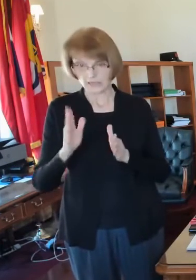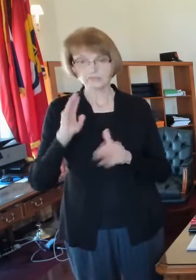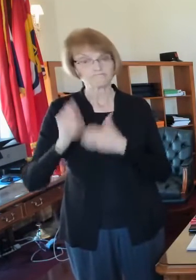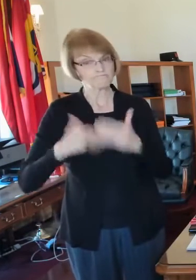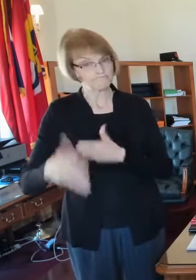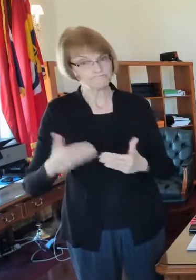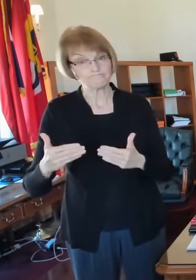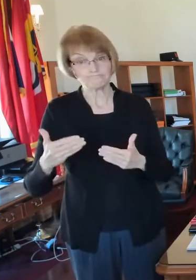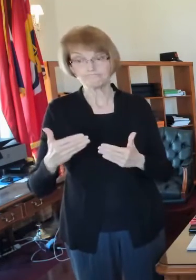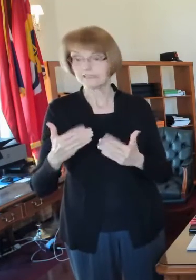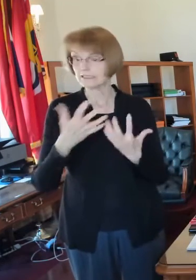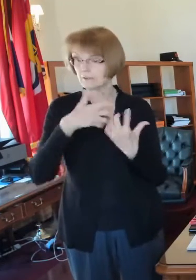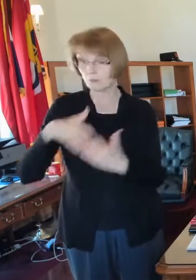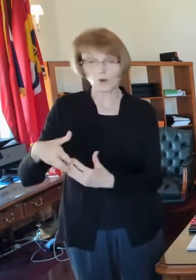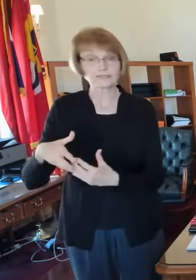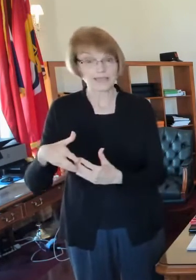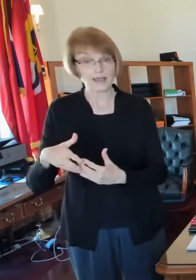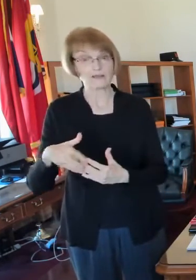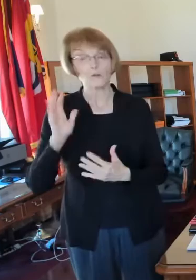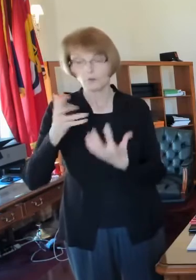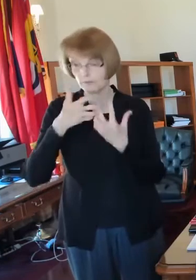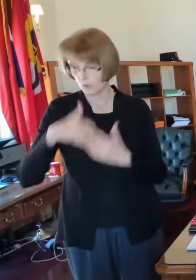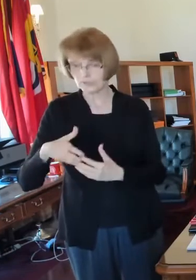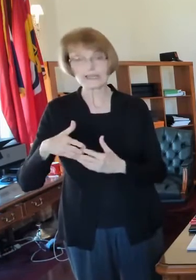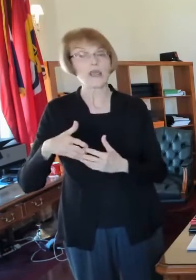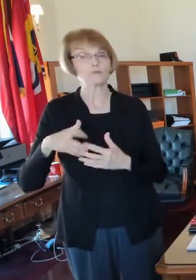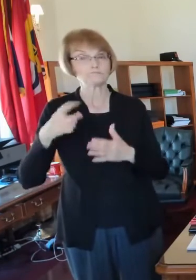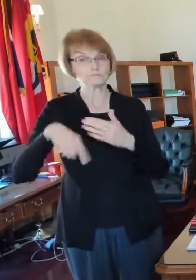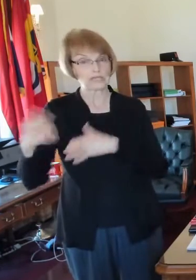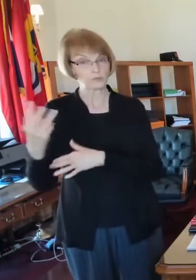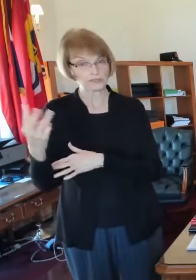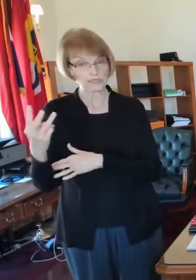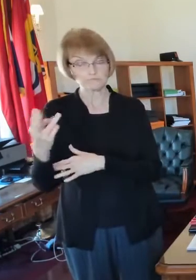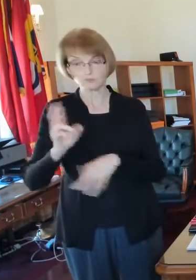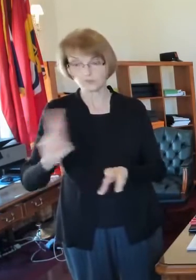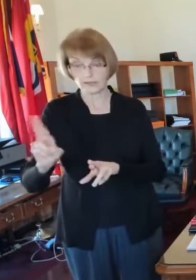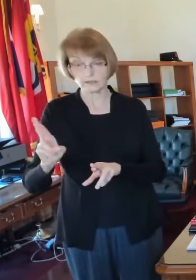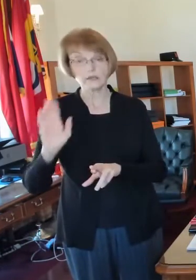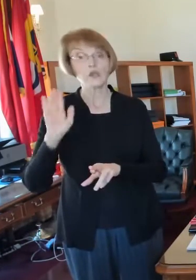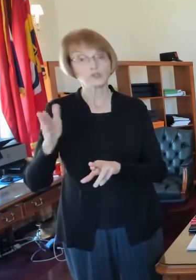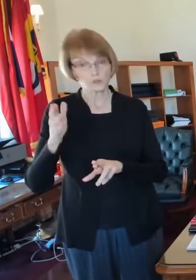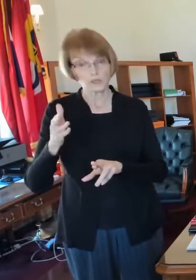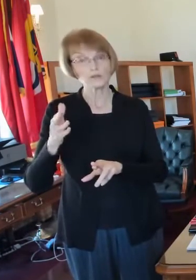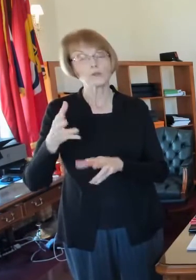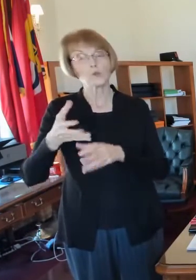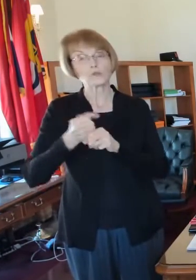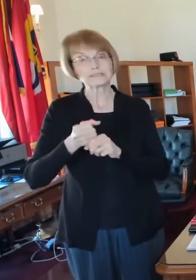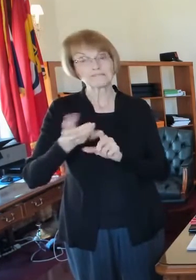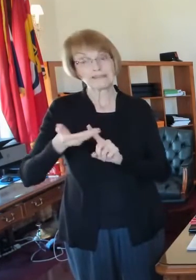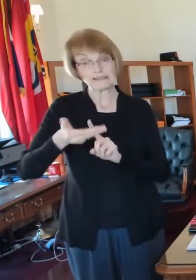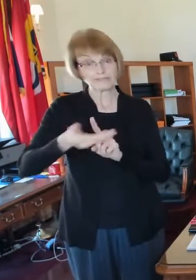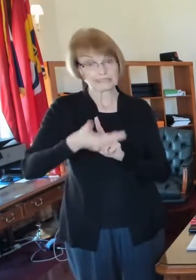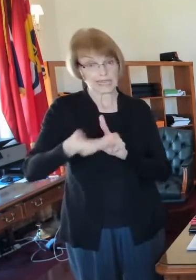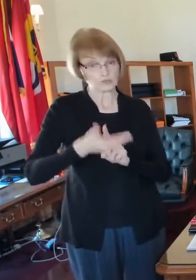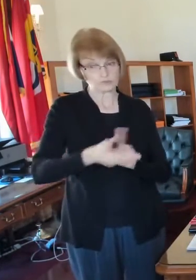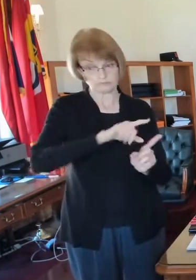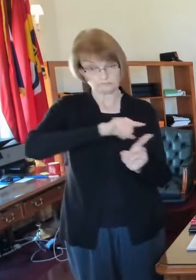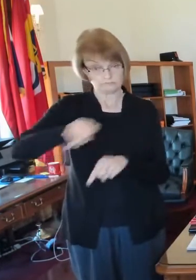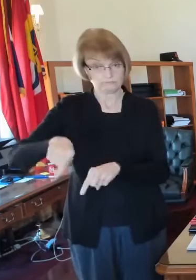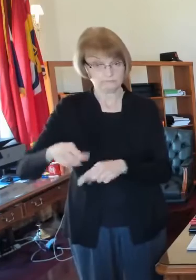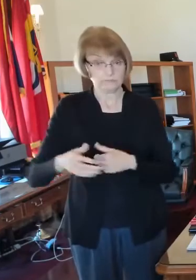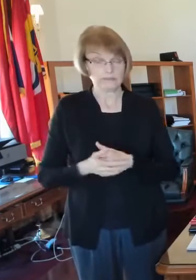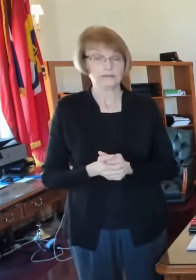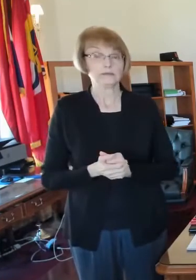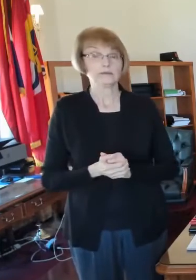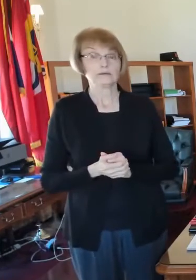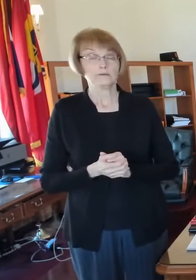and everything's getting worked out. It'll all be worked out by next Wednesday. You will receive invitations to come there.